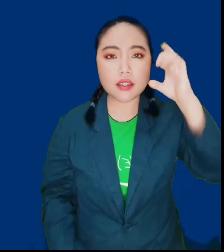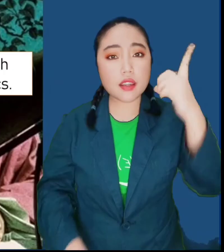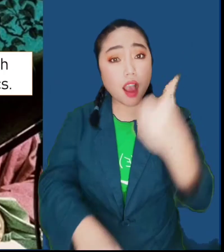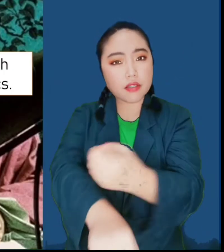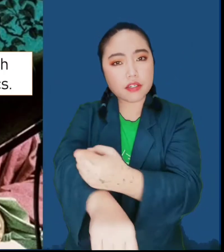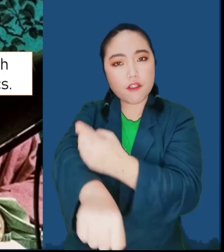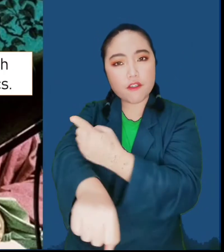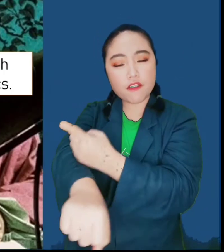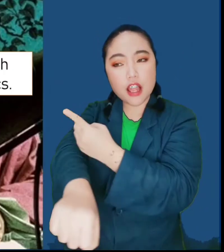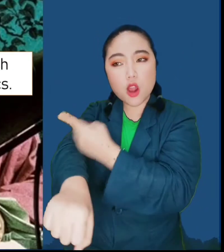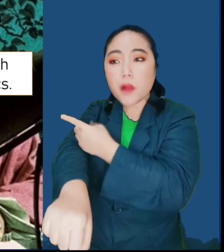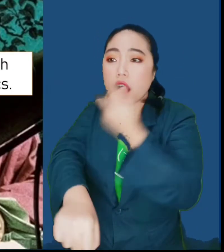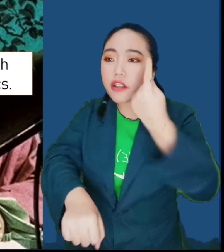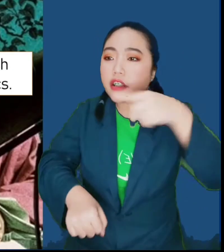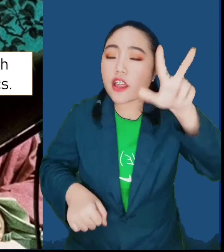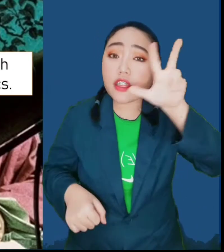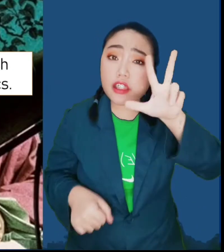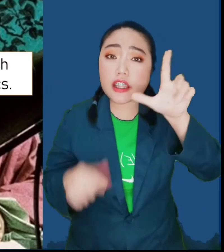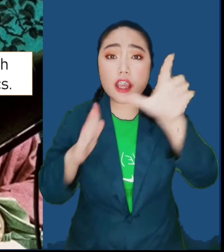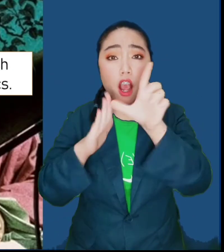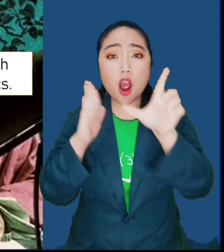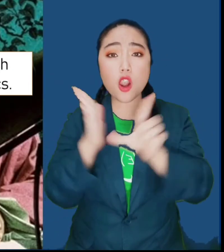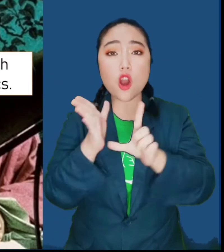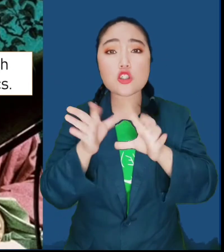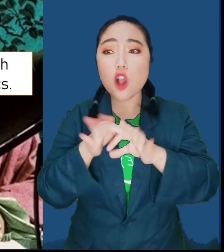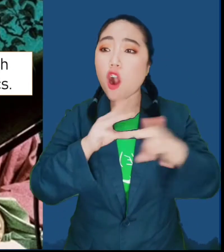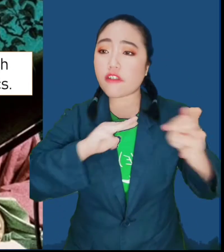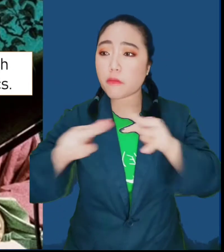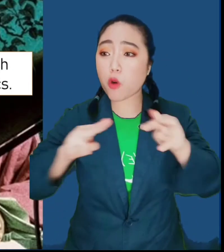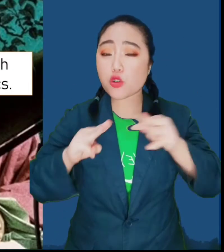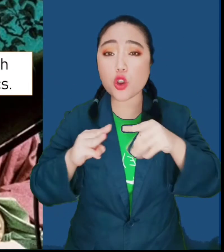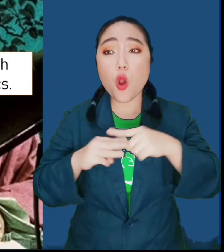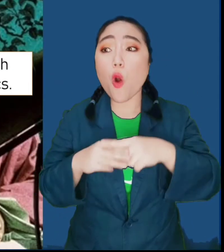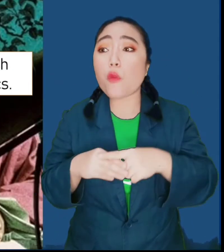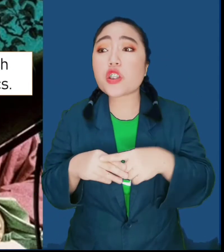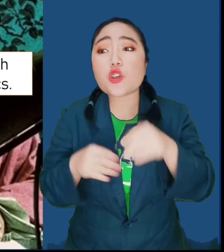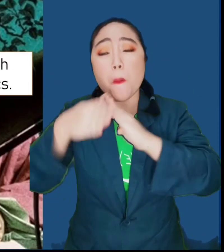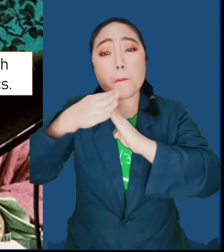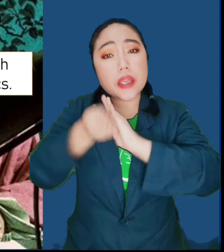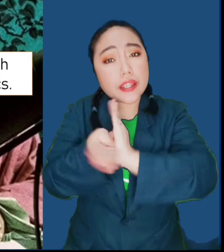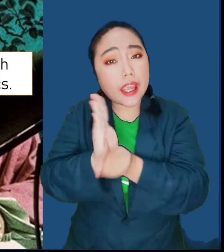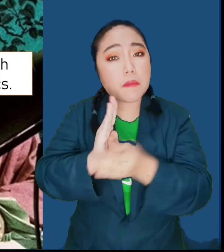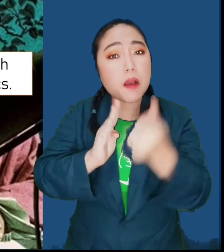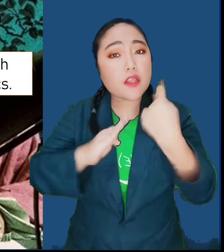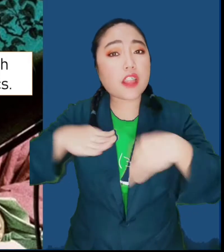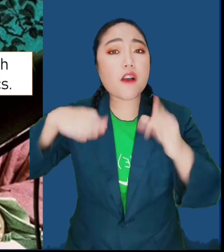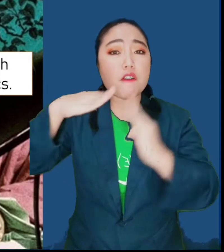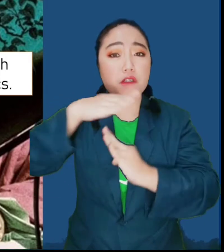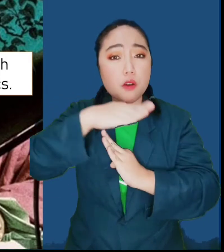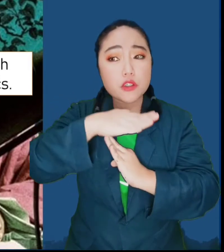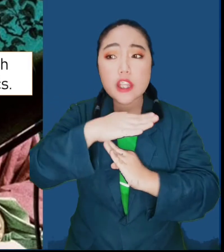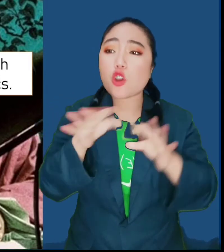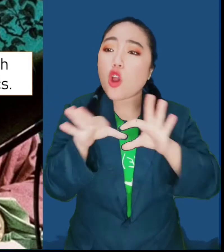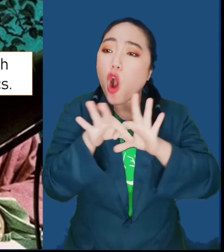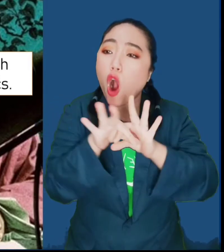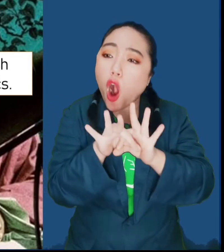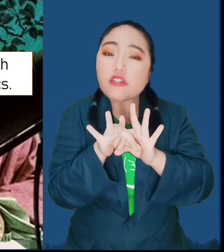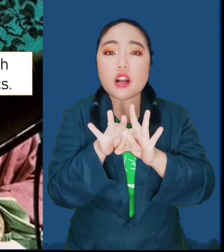First question, he developed the 3 laws of motion, which became the foundation of